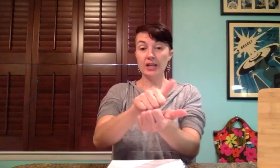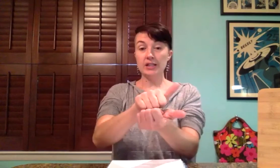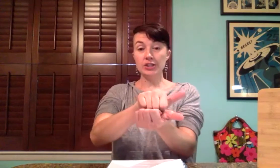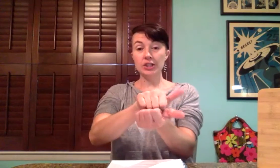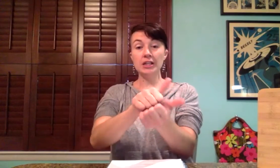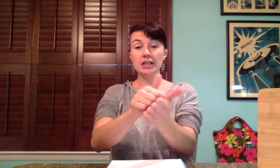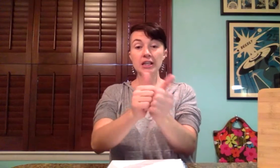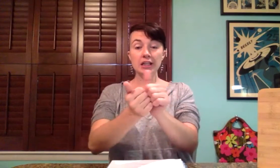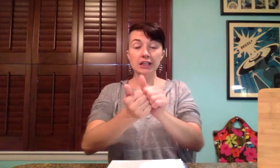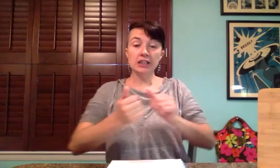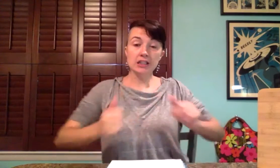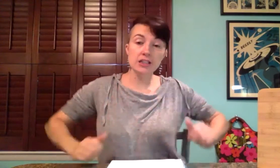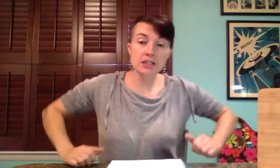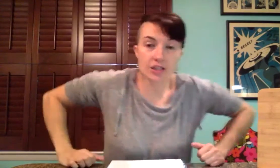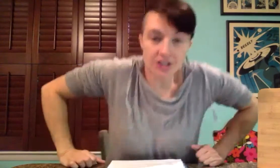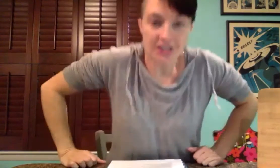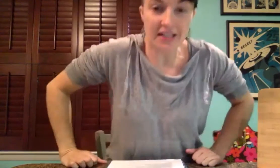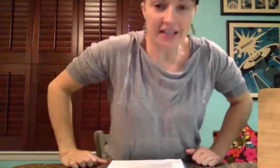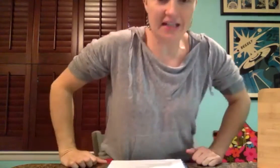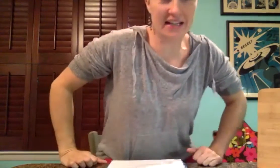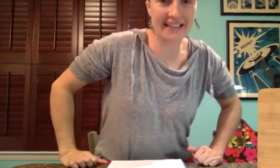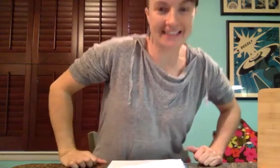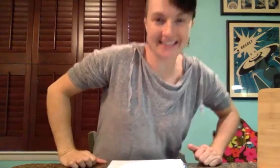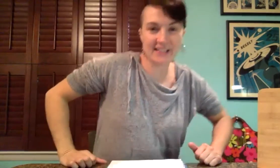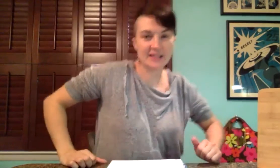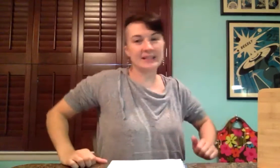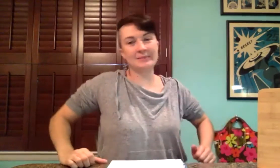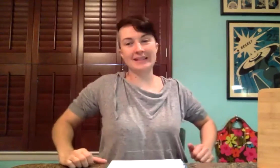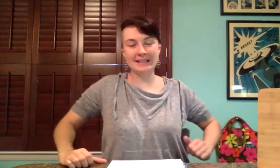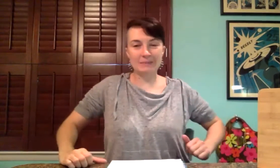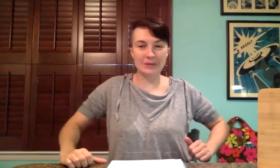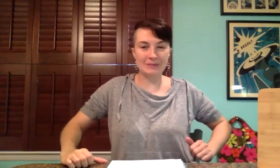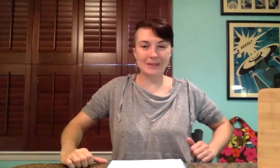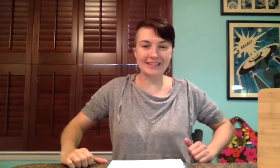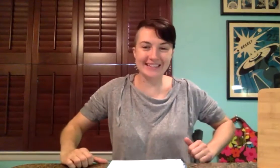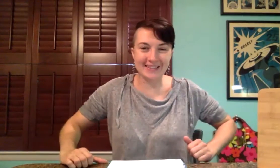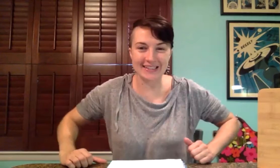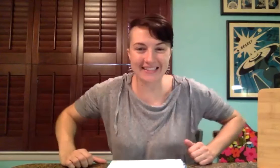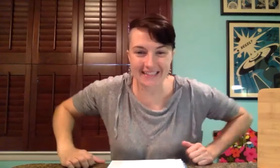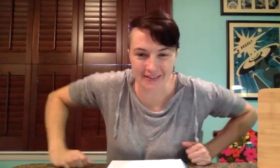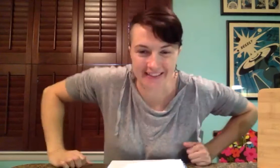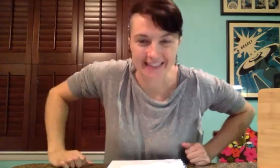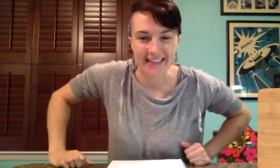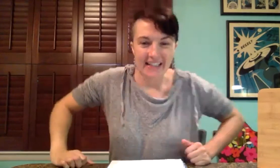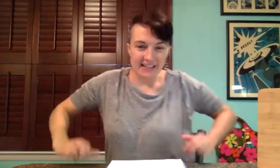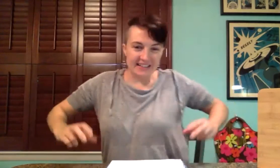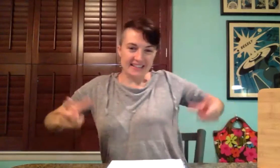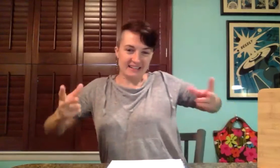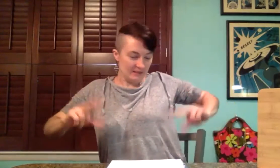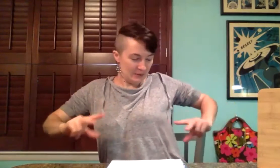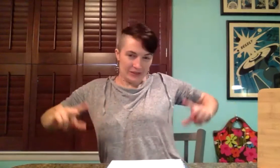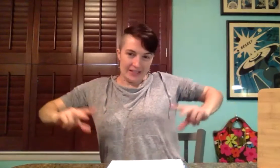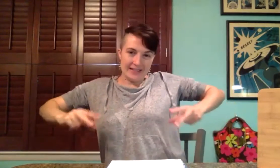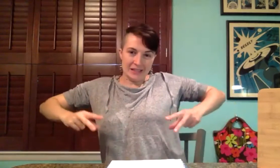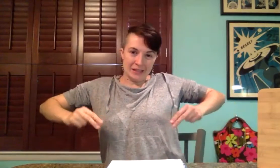one. Change. I can't do that because my leg is broken, but usually I get my, anyhow, you want your hands down on your